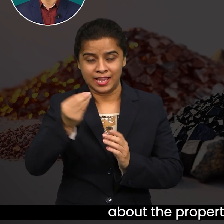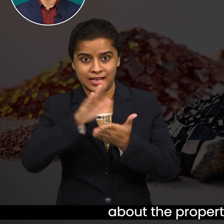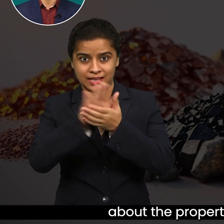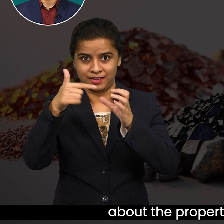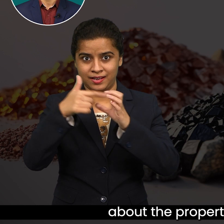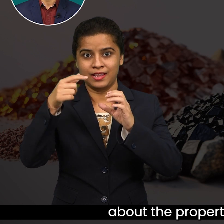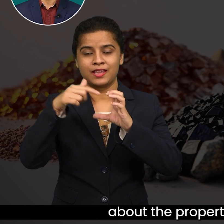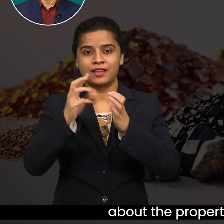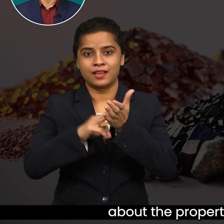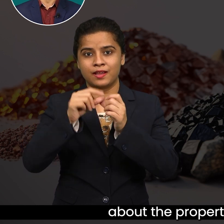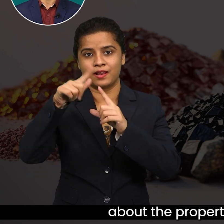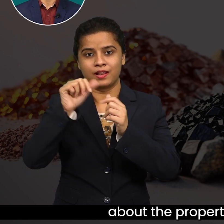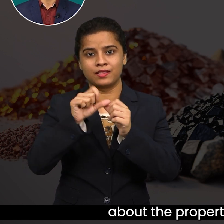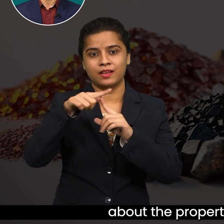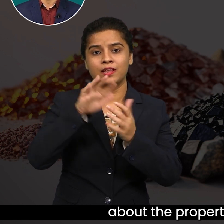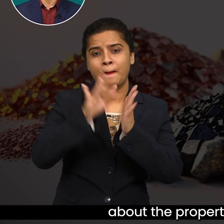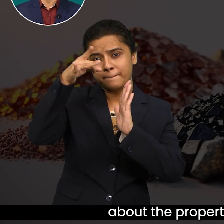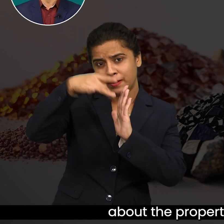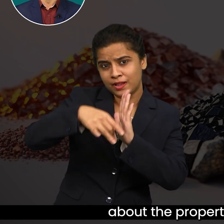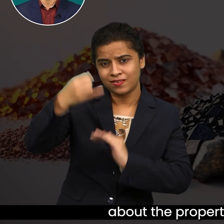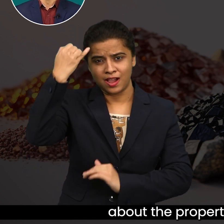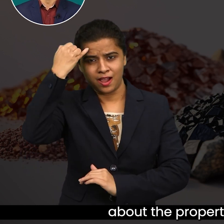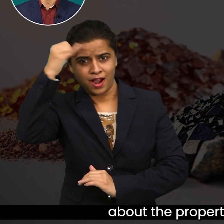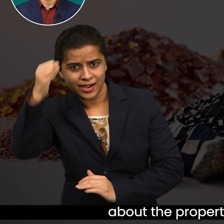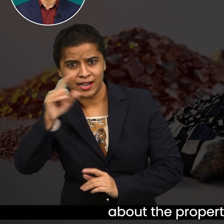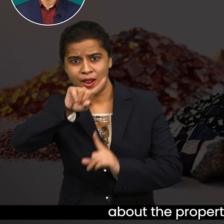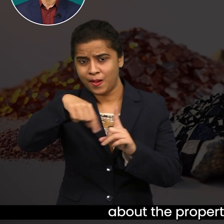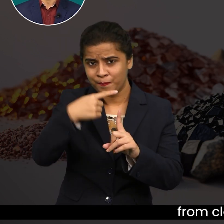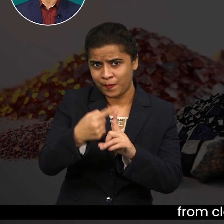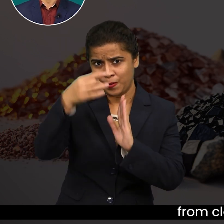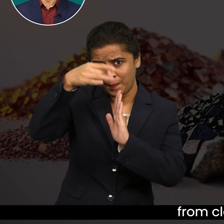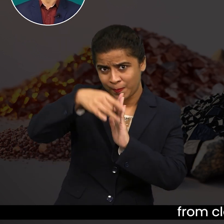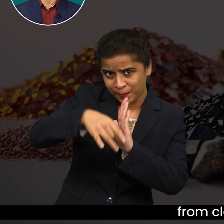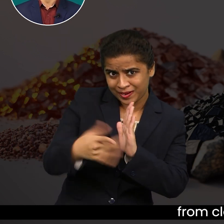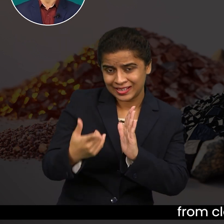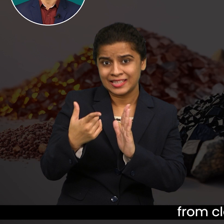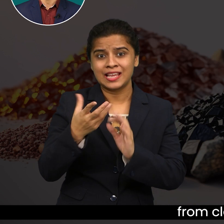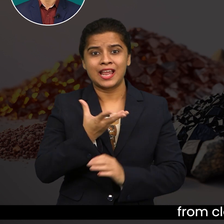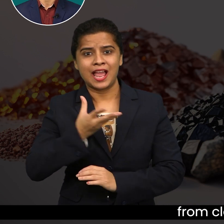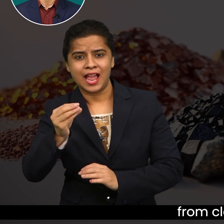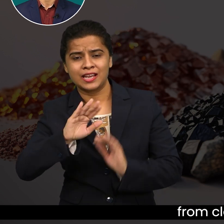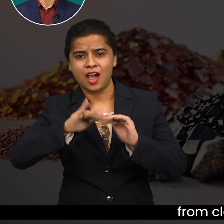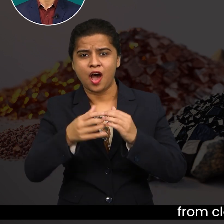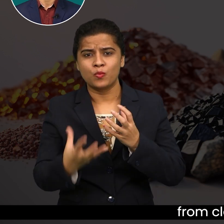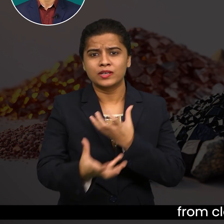idea about the properties and occurrence of metals from class 10 chemistry.